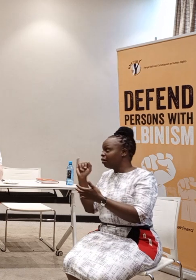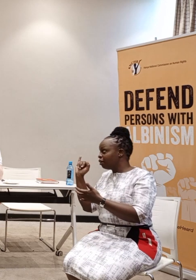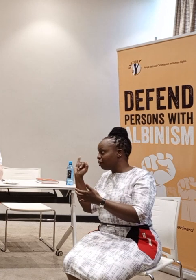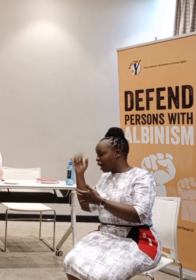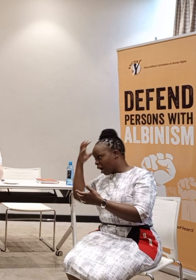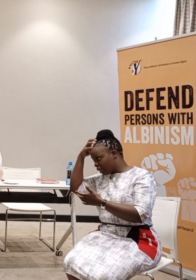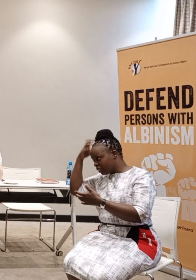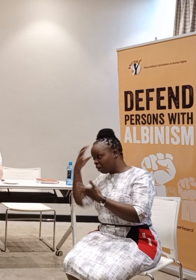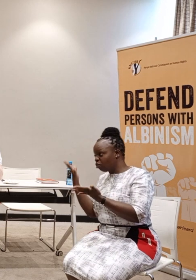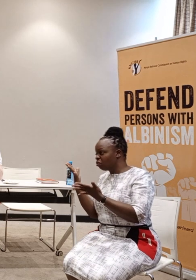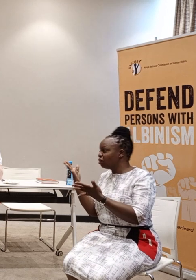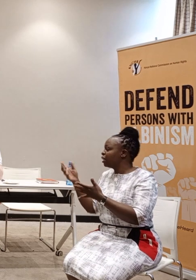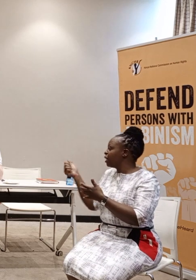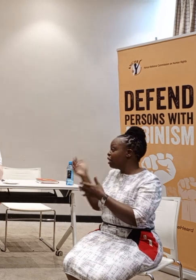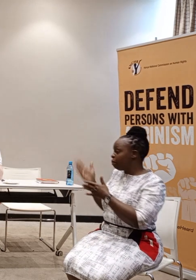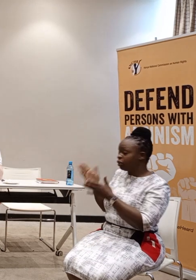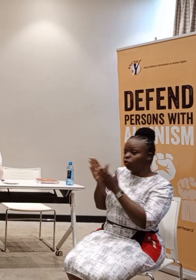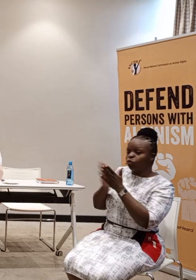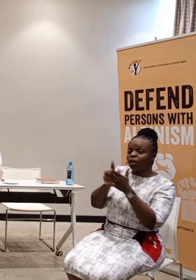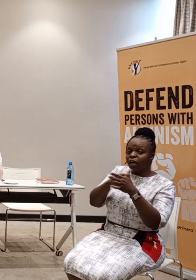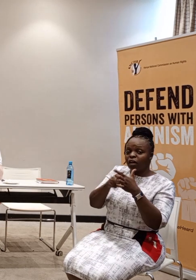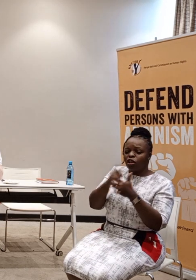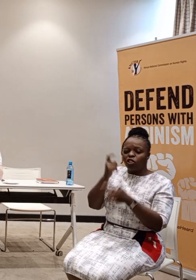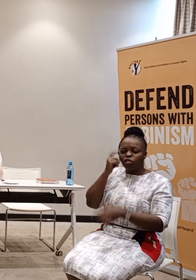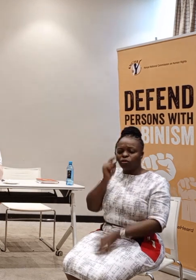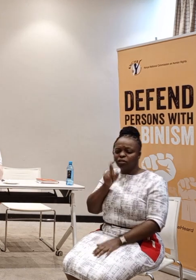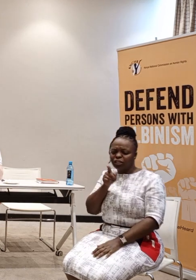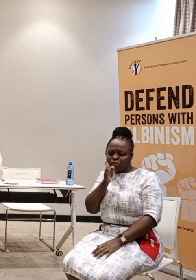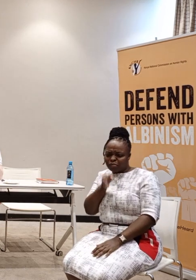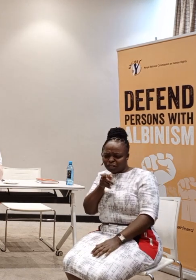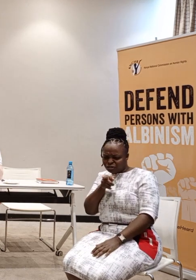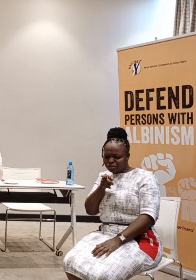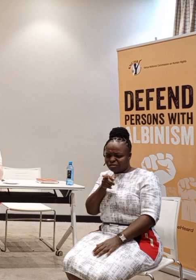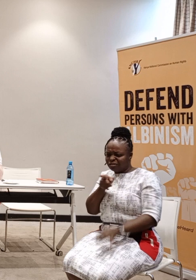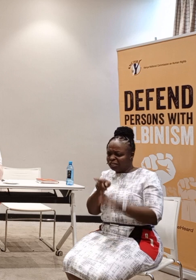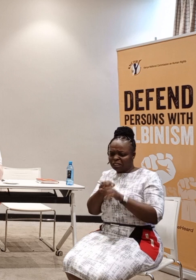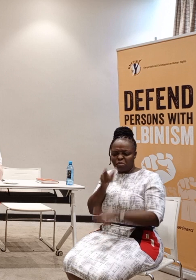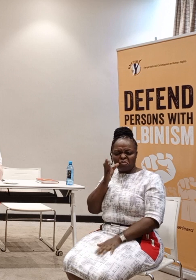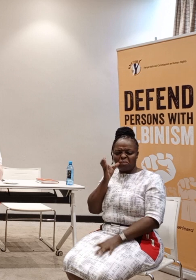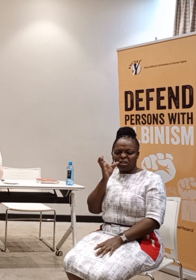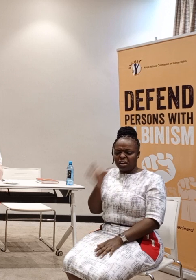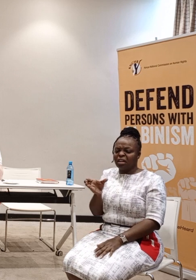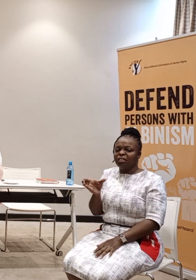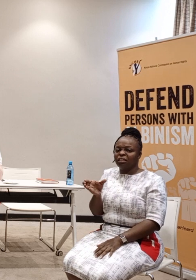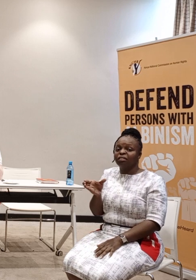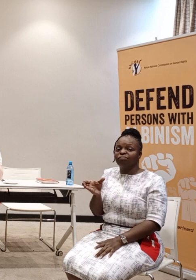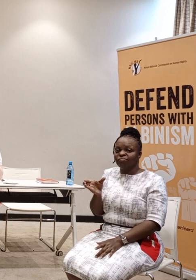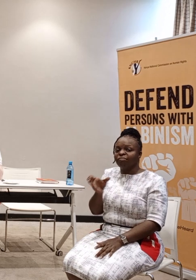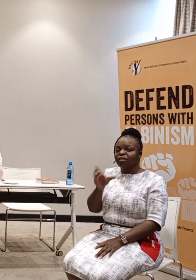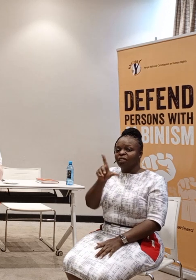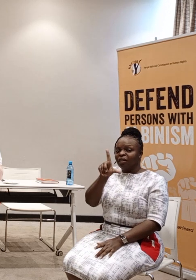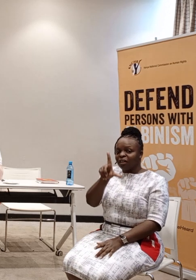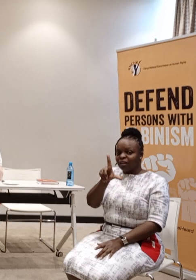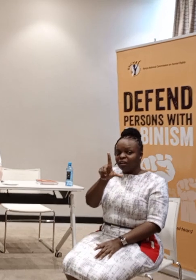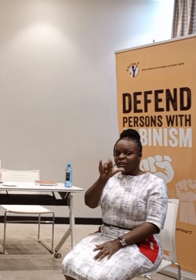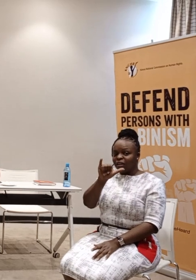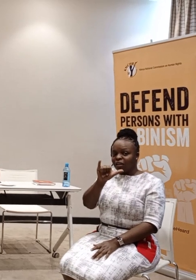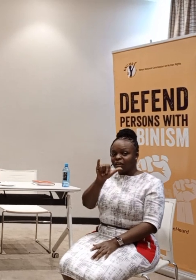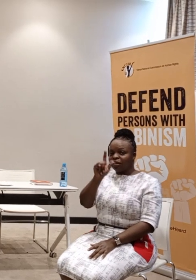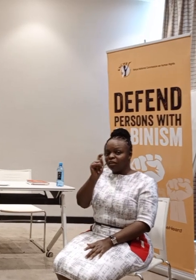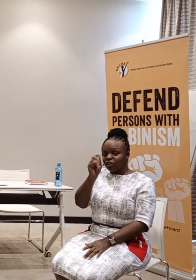a person, you thought of that person as the name you called them in your community. Litonde means what in Luya?